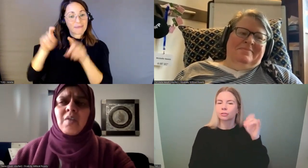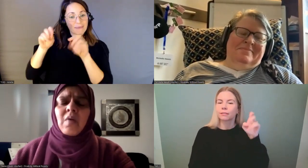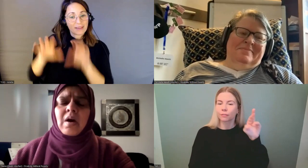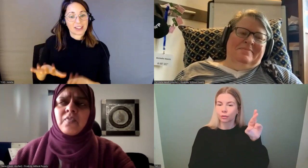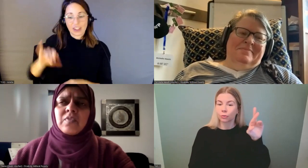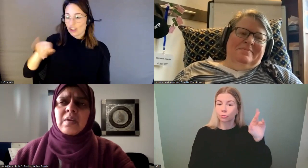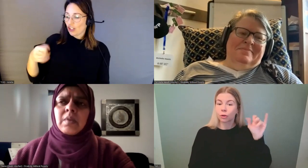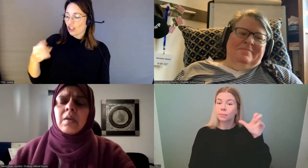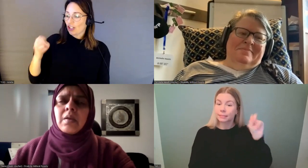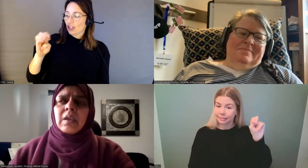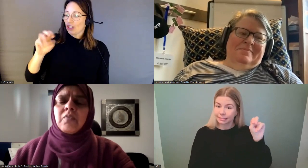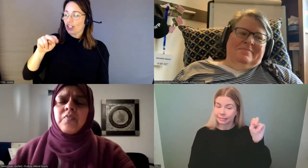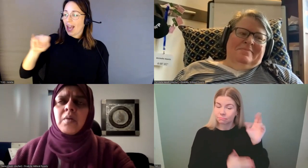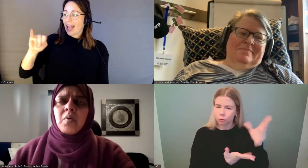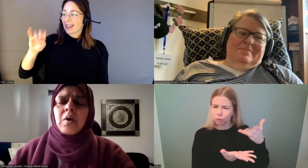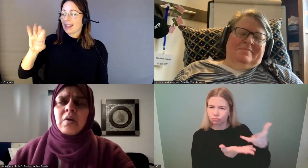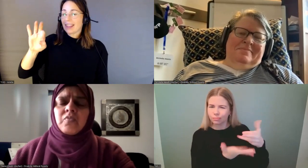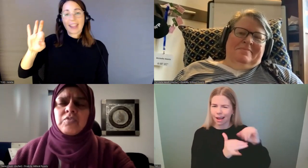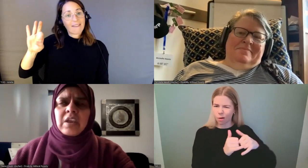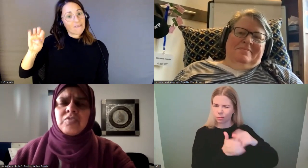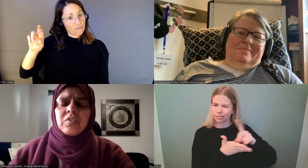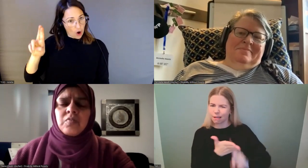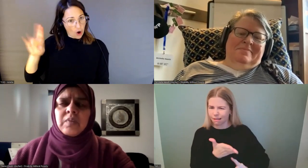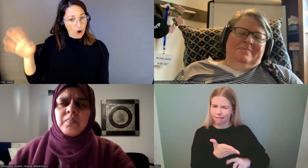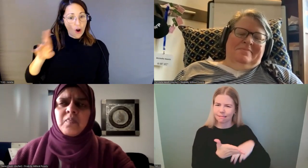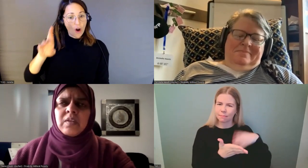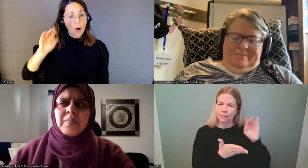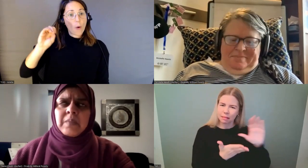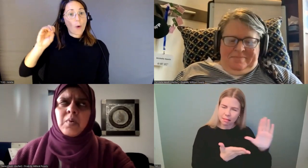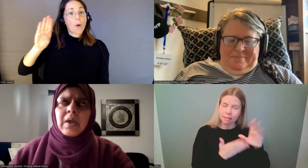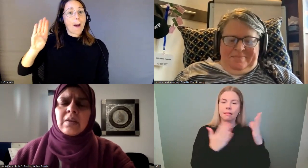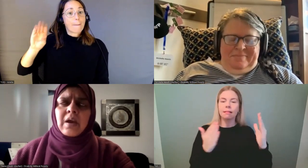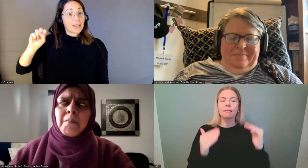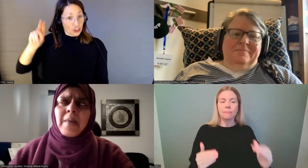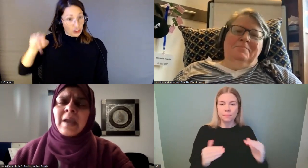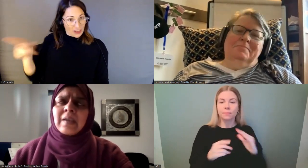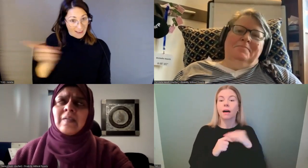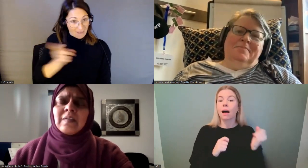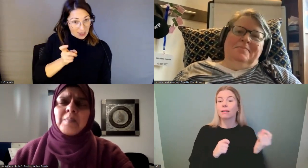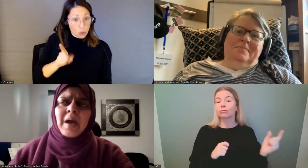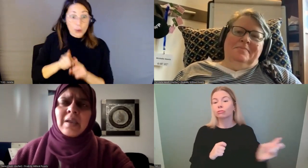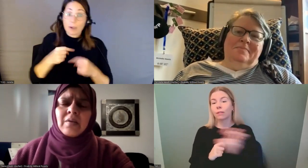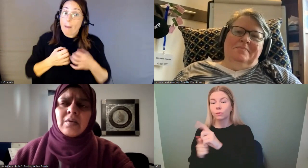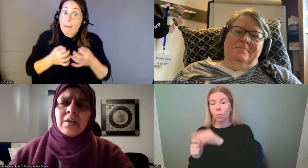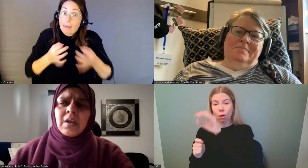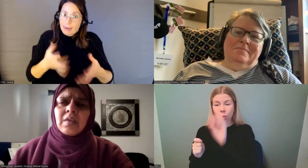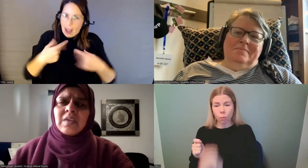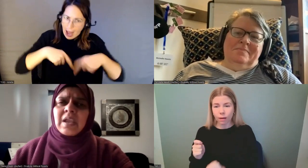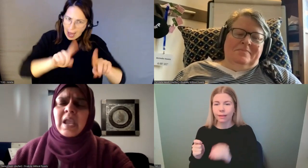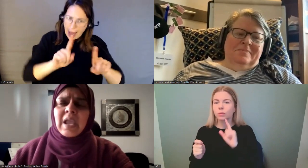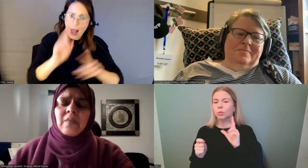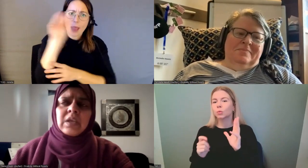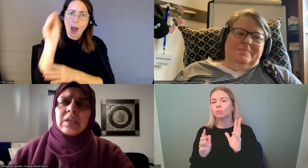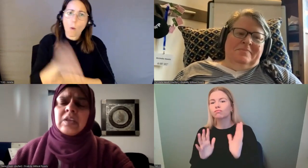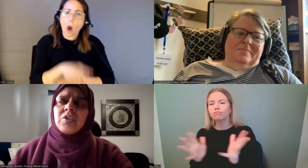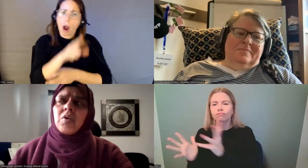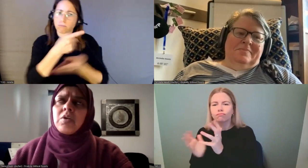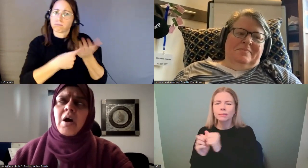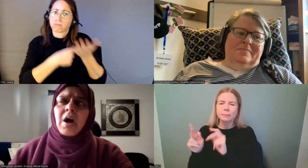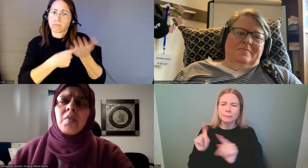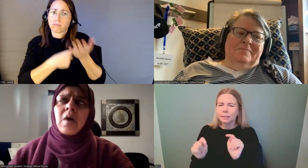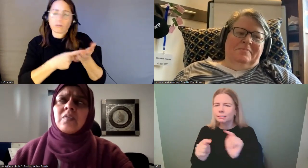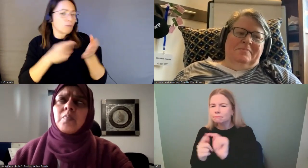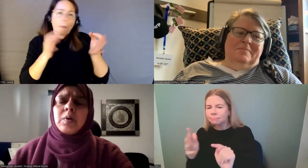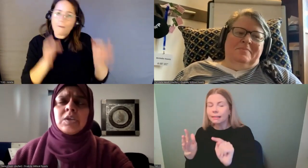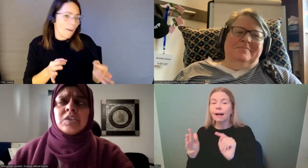visit Ottawa for some informal conversations with people and come back inspired, saying, hey, we need to